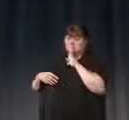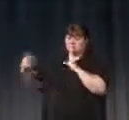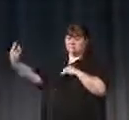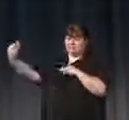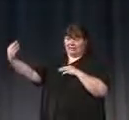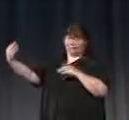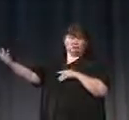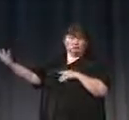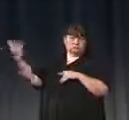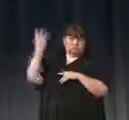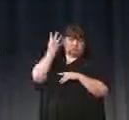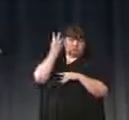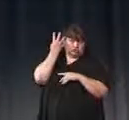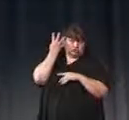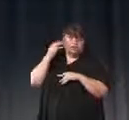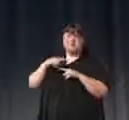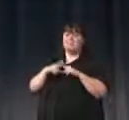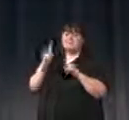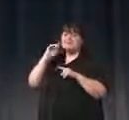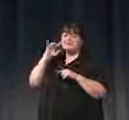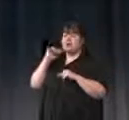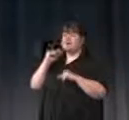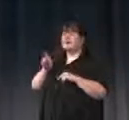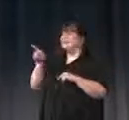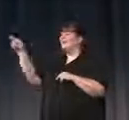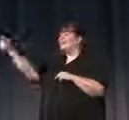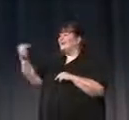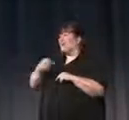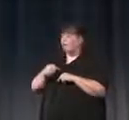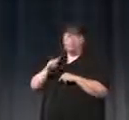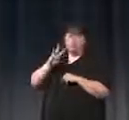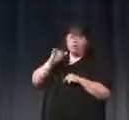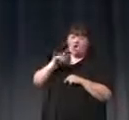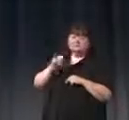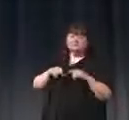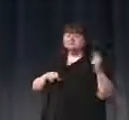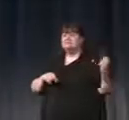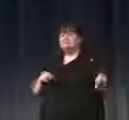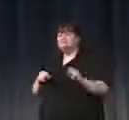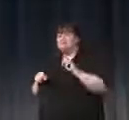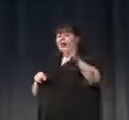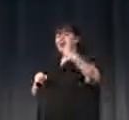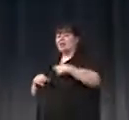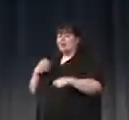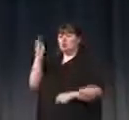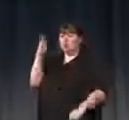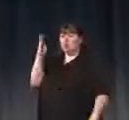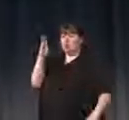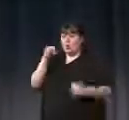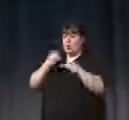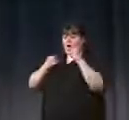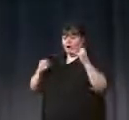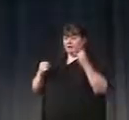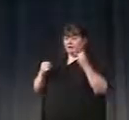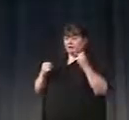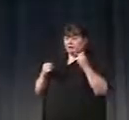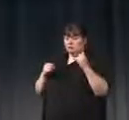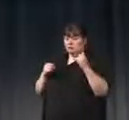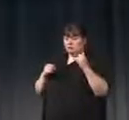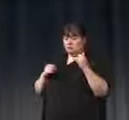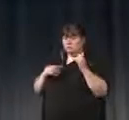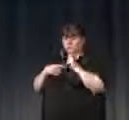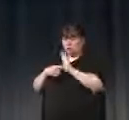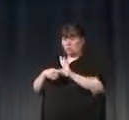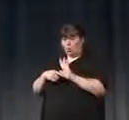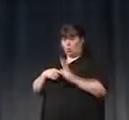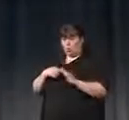listener's ears. But the sound can also reflect off the walls in the room. And so the blue lines here show examples of paths